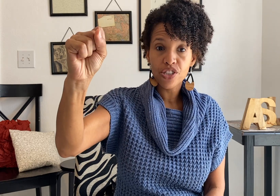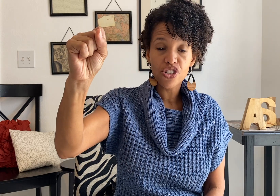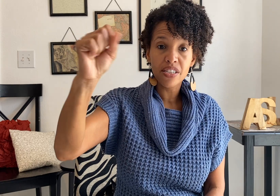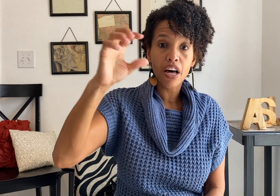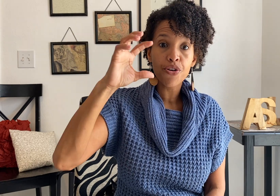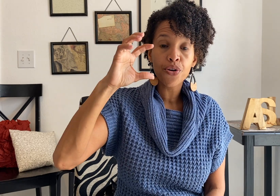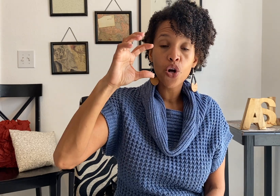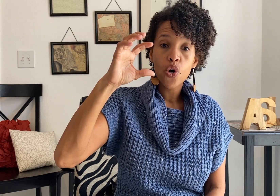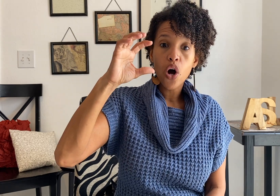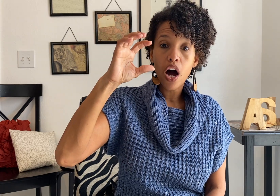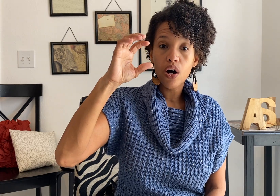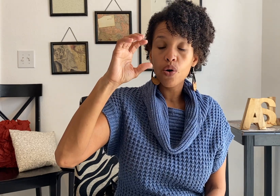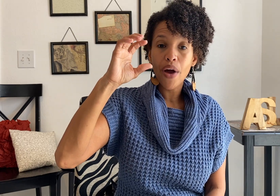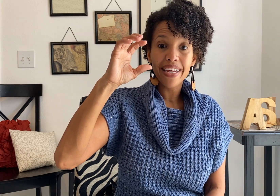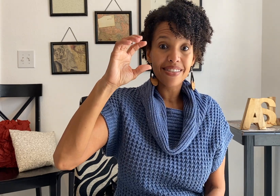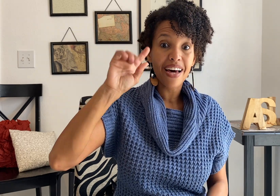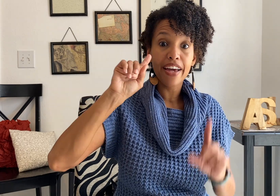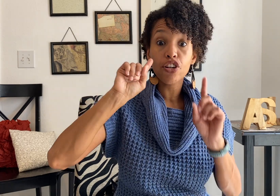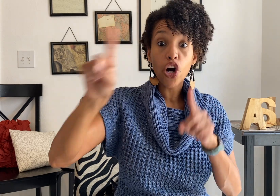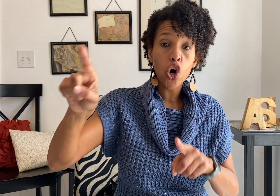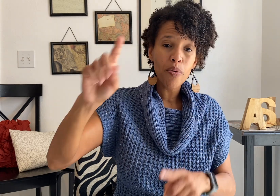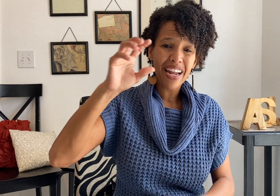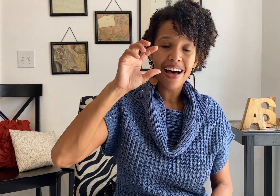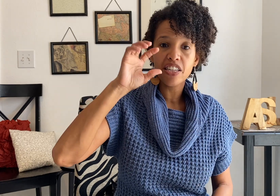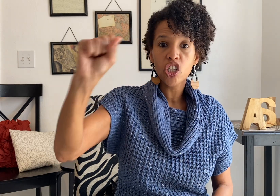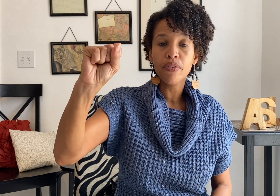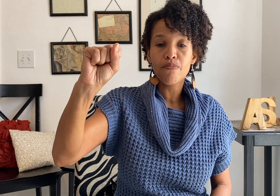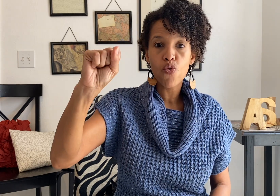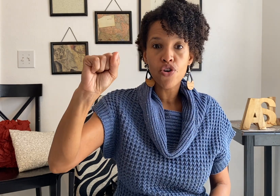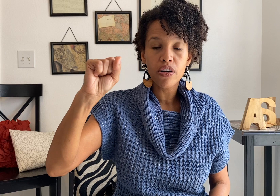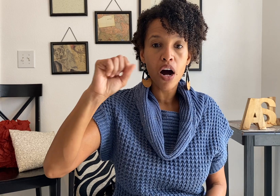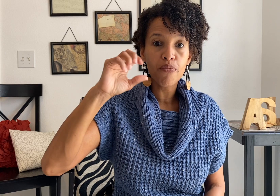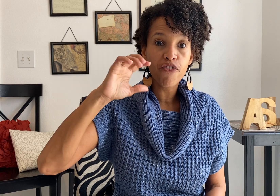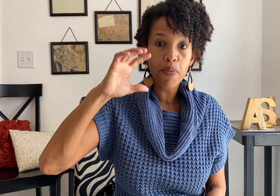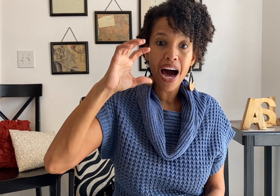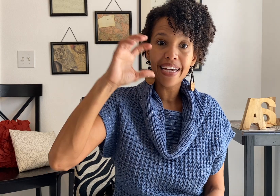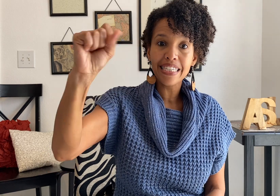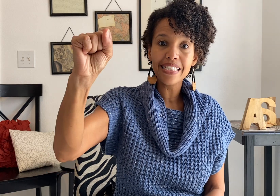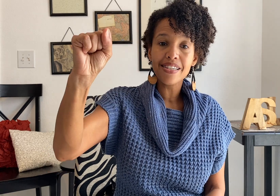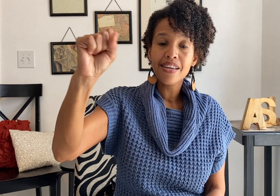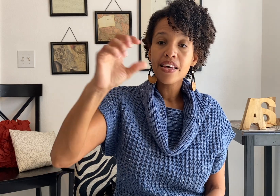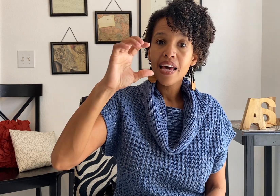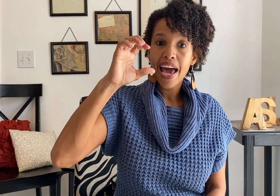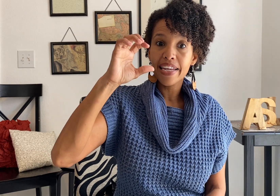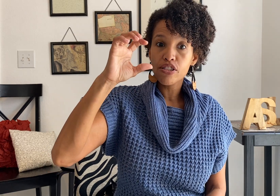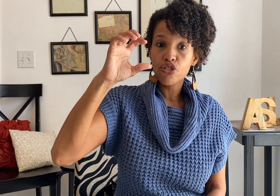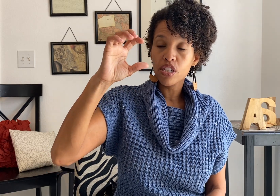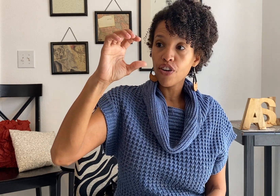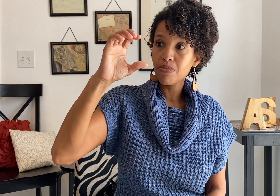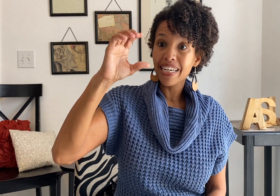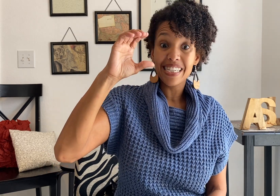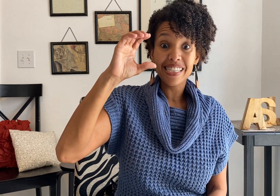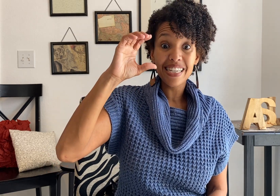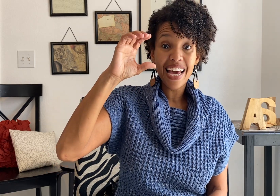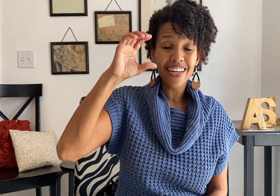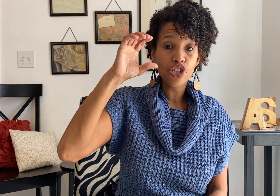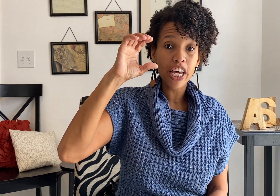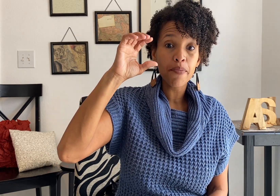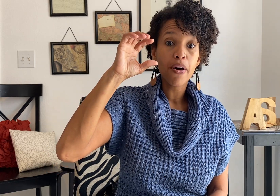just another way to sign go, but it has a little bit more oomph behind it. And it's just from like a C hand shape